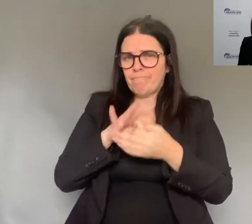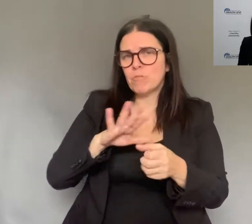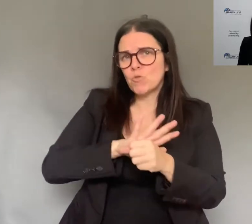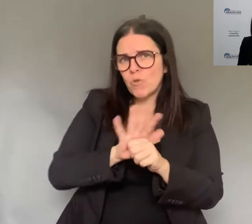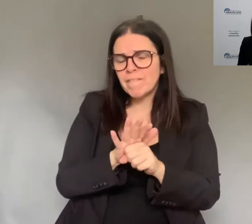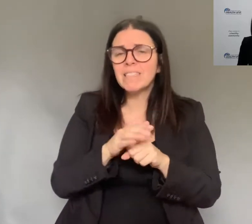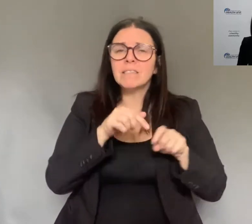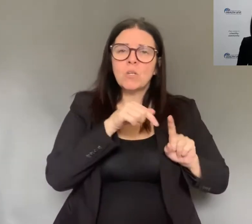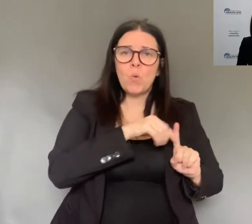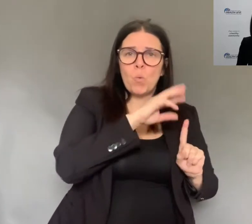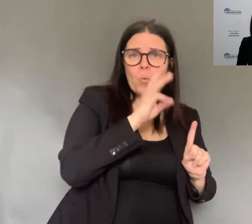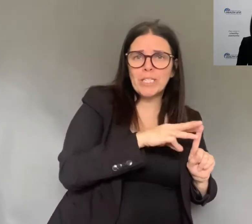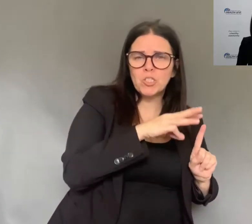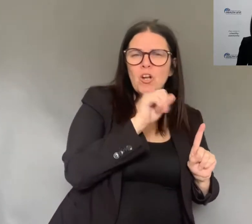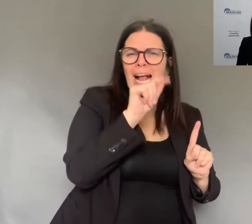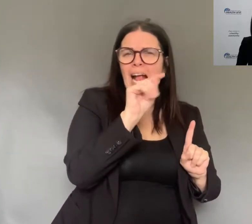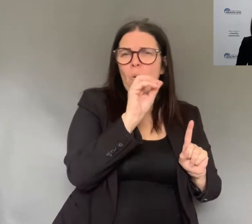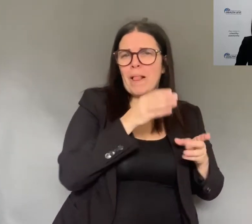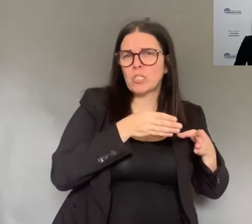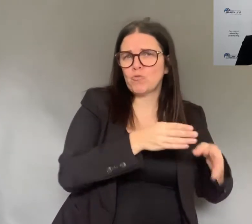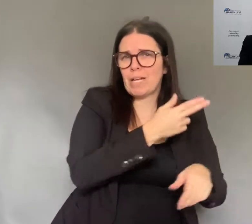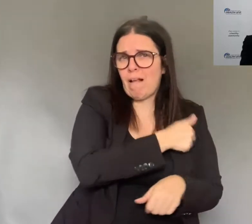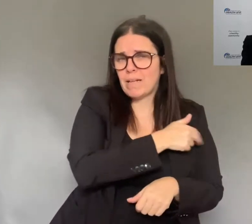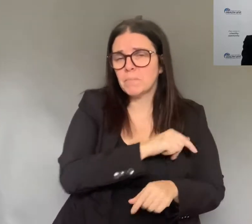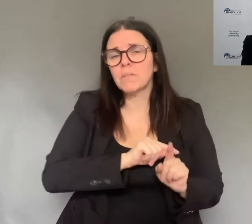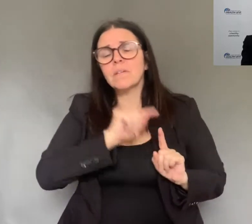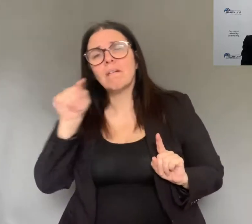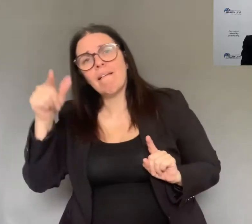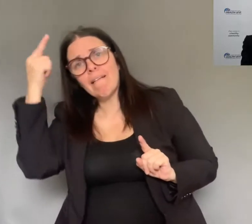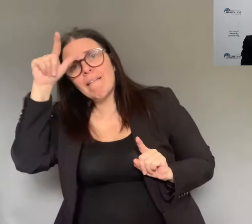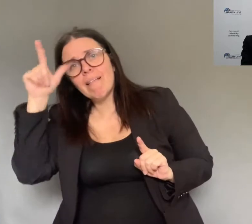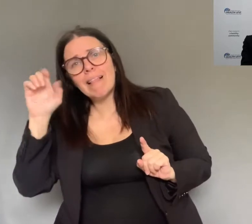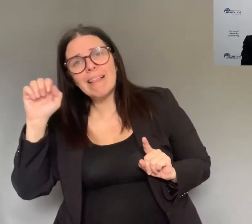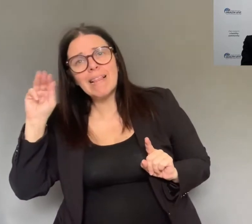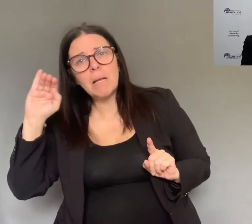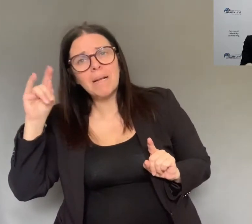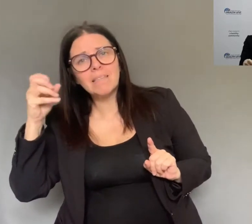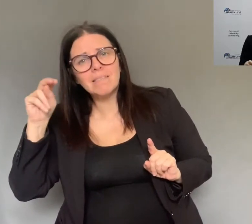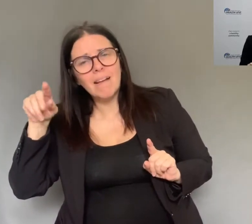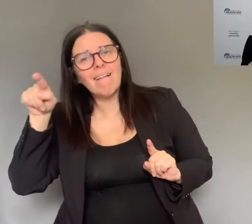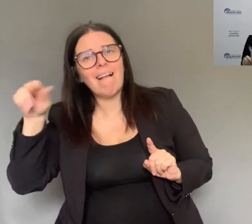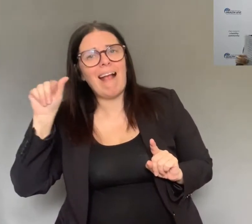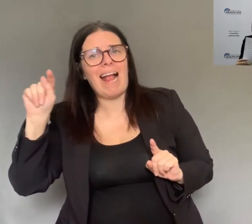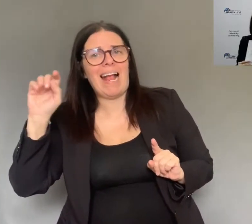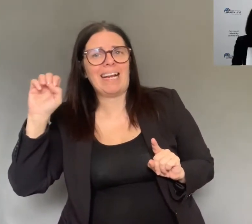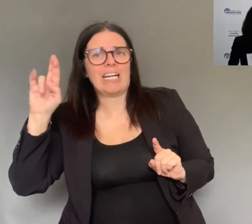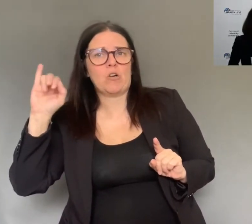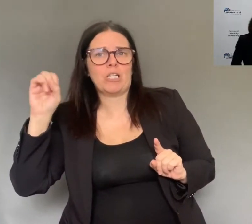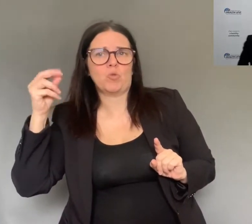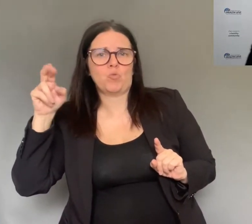Ahmed, our Medical Officer of Health, for further updates regarding COVID-19.